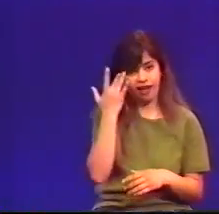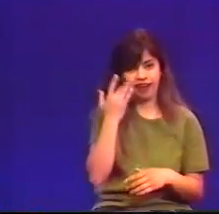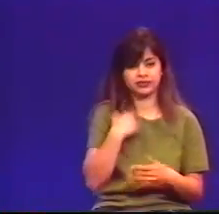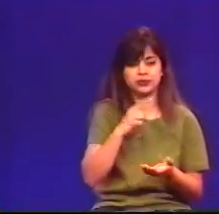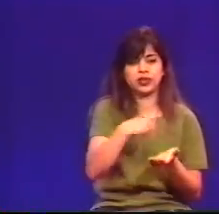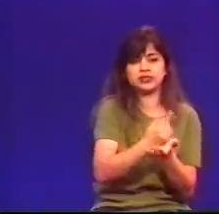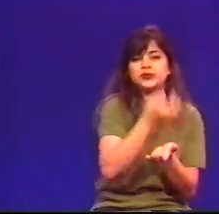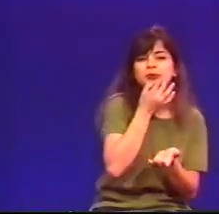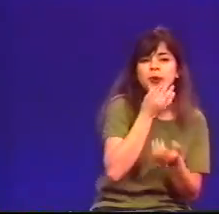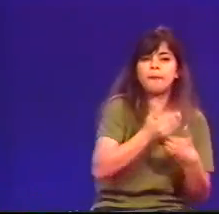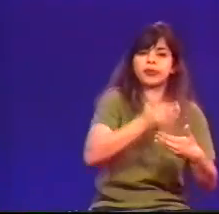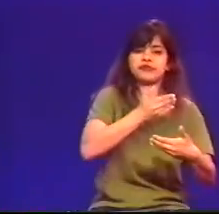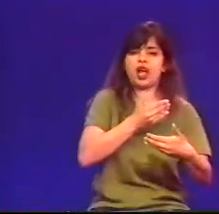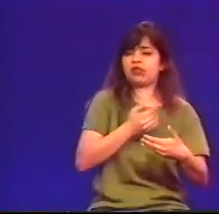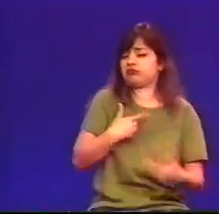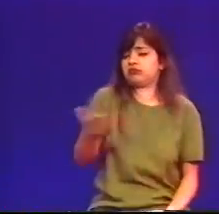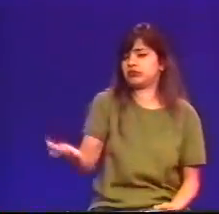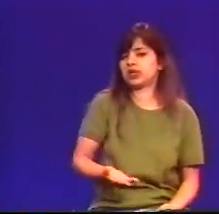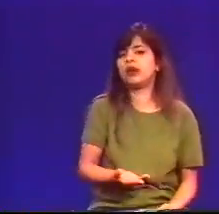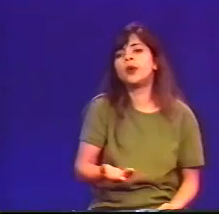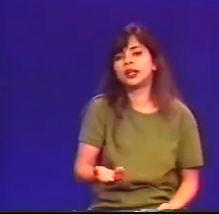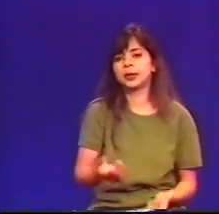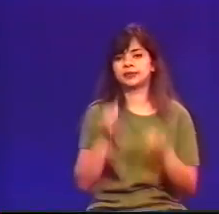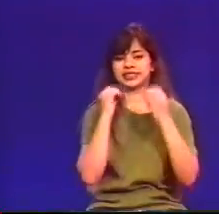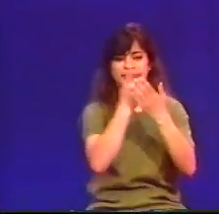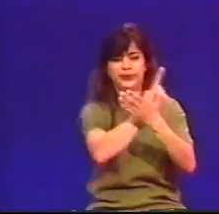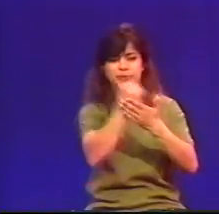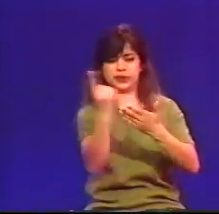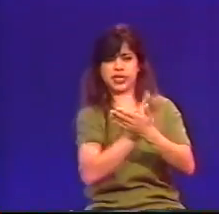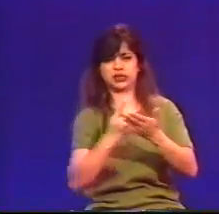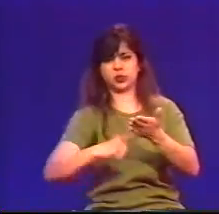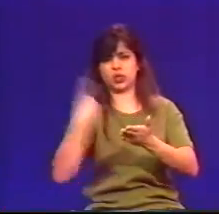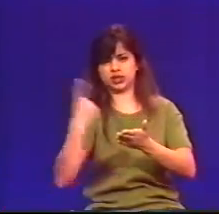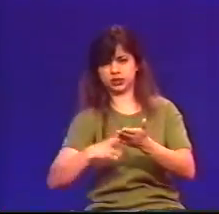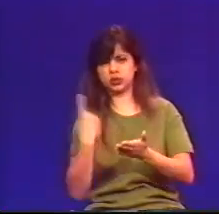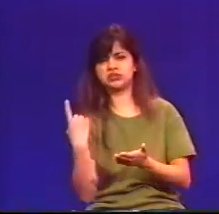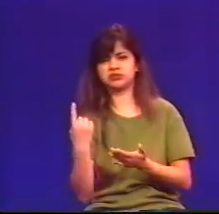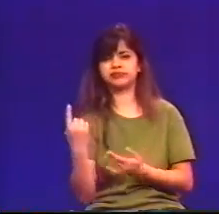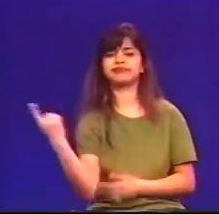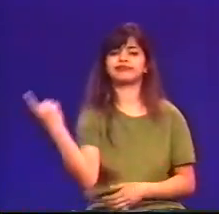And of course, I was excited to meet another deaf person from another country.